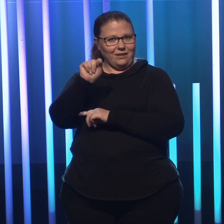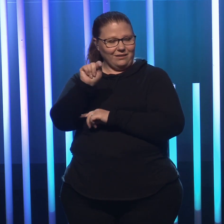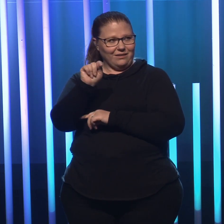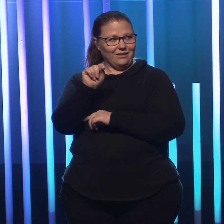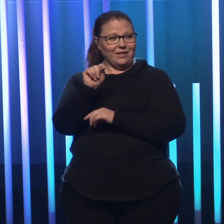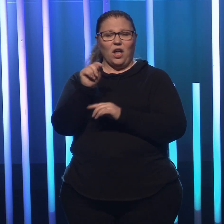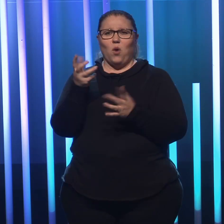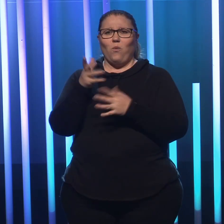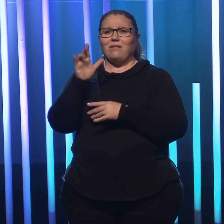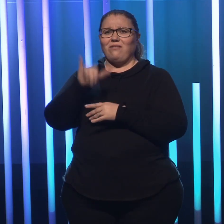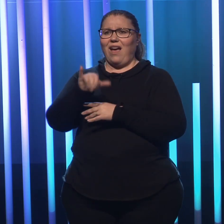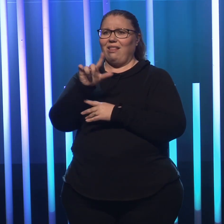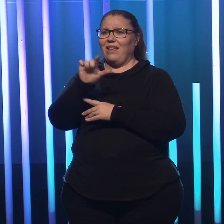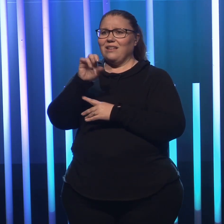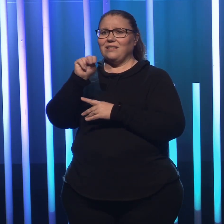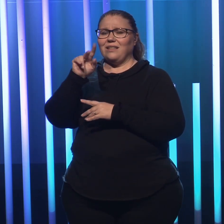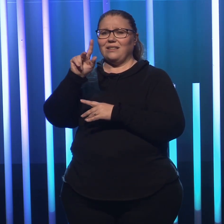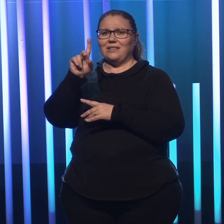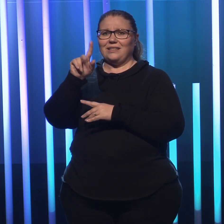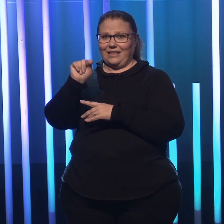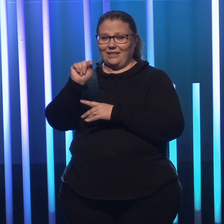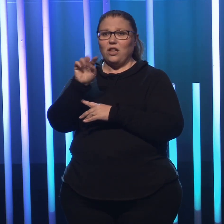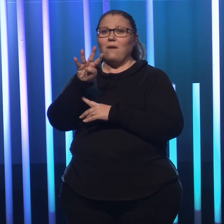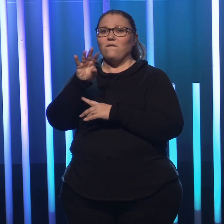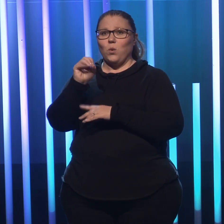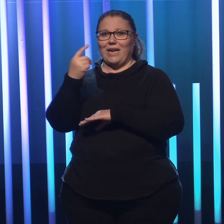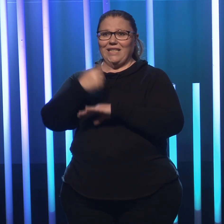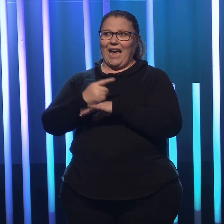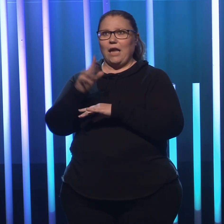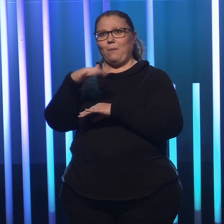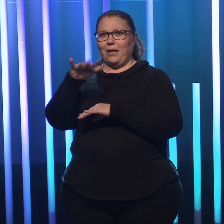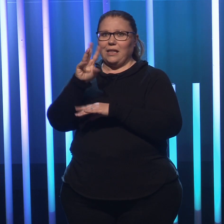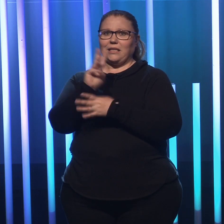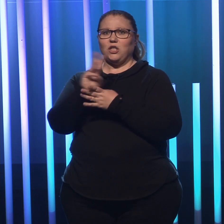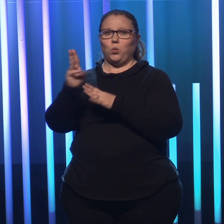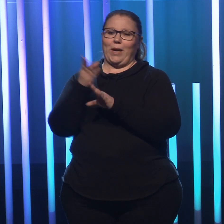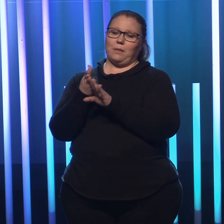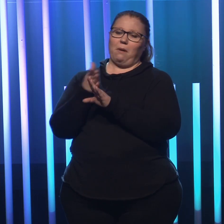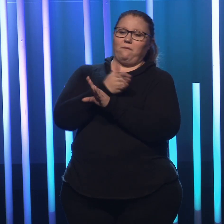is the 40 days or 6 weeks leading up to Easter.